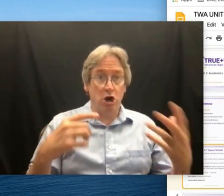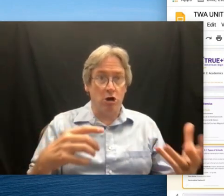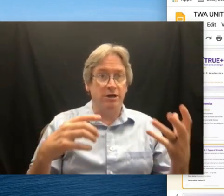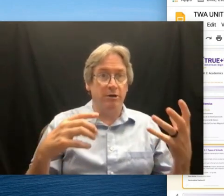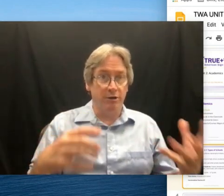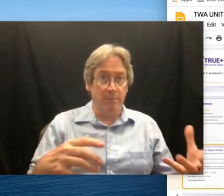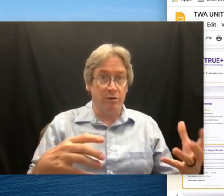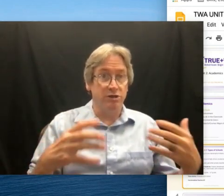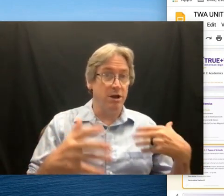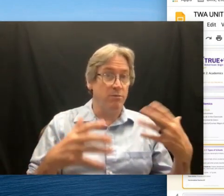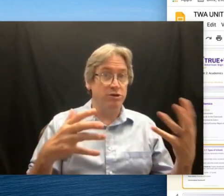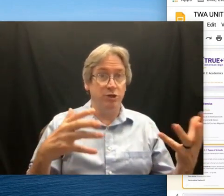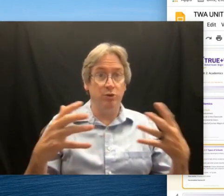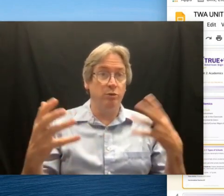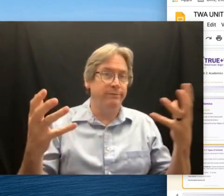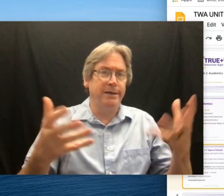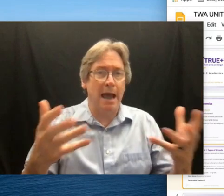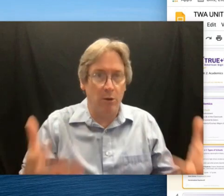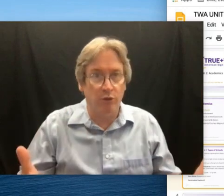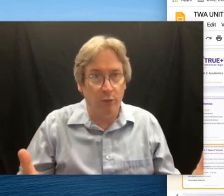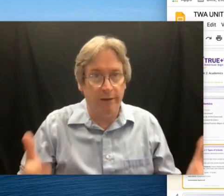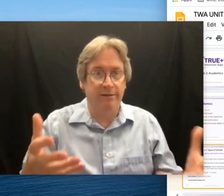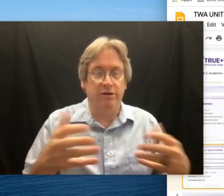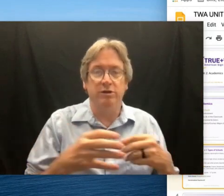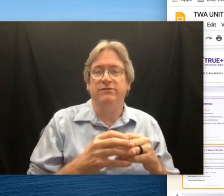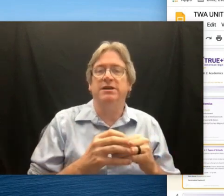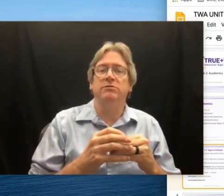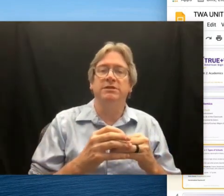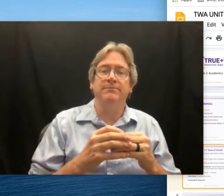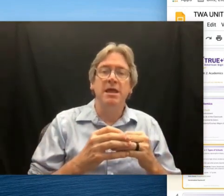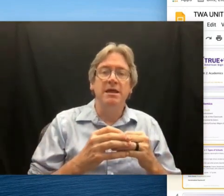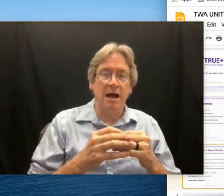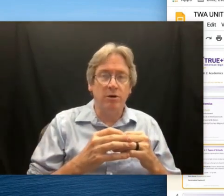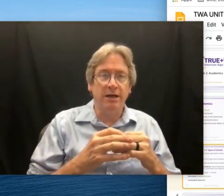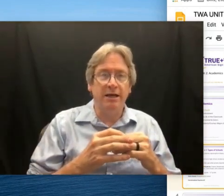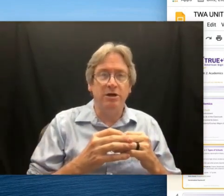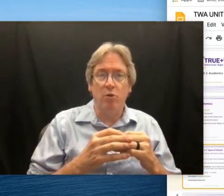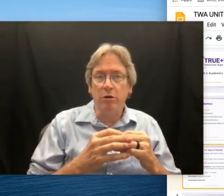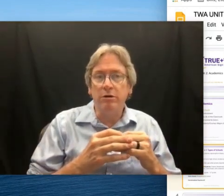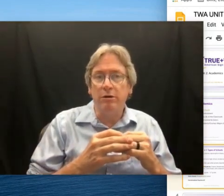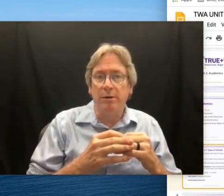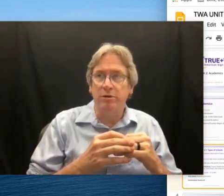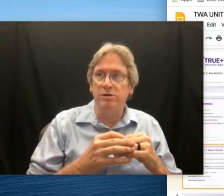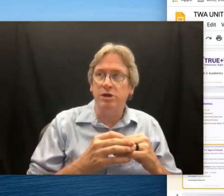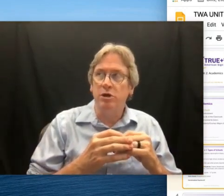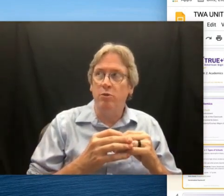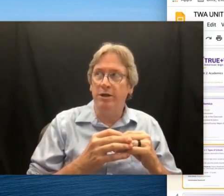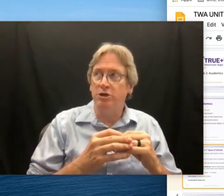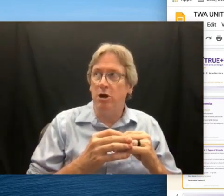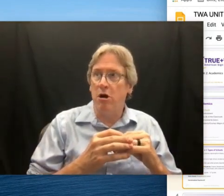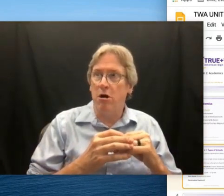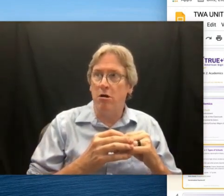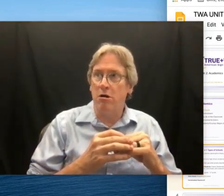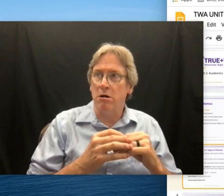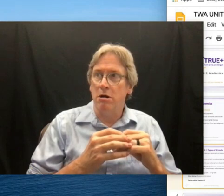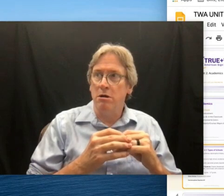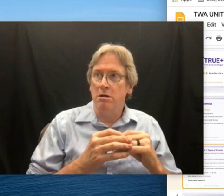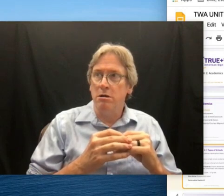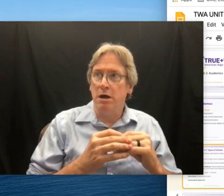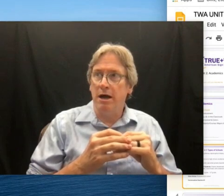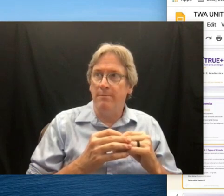about cardinal numbers, the numbers you count with that are used for counting. Now we're going to get into ordinal numbers, which